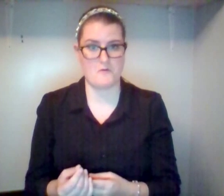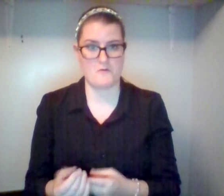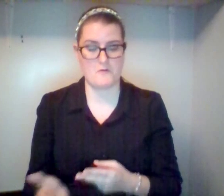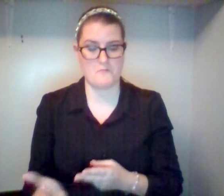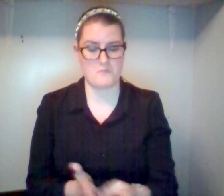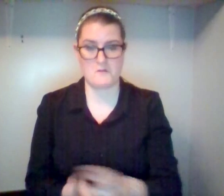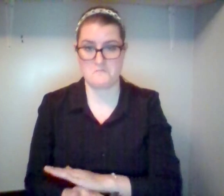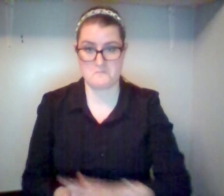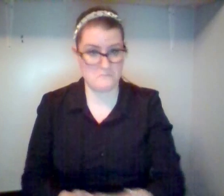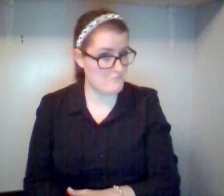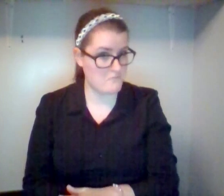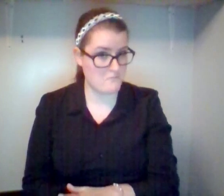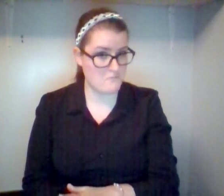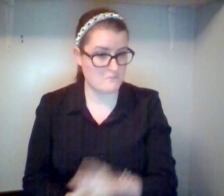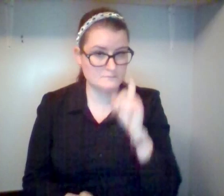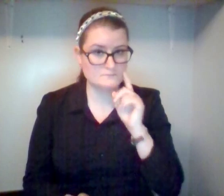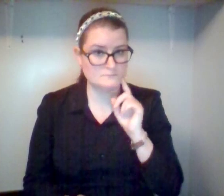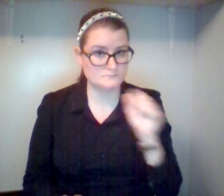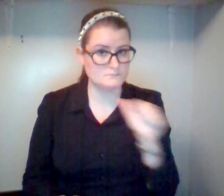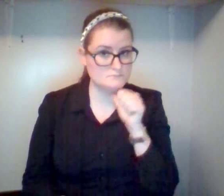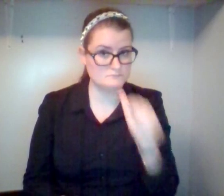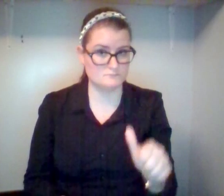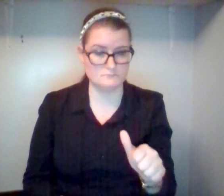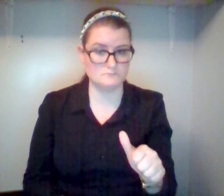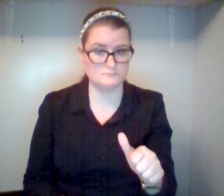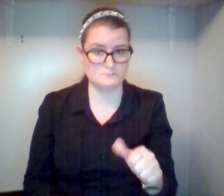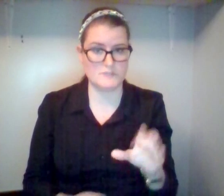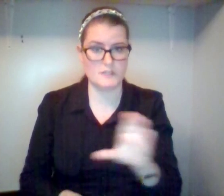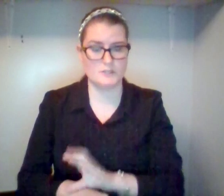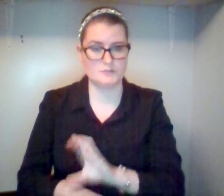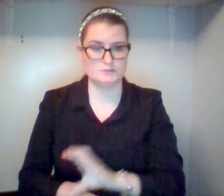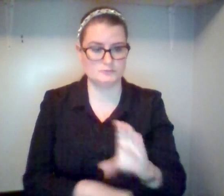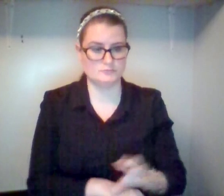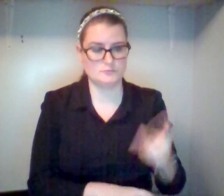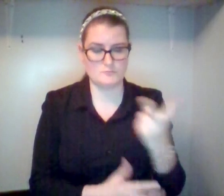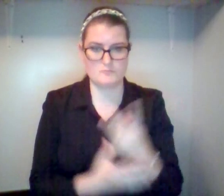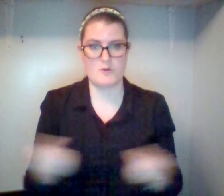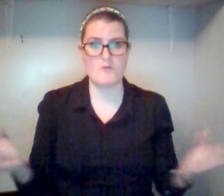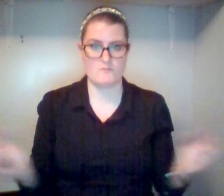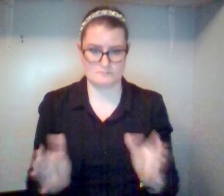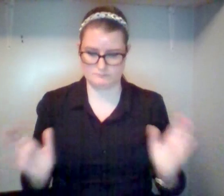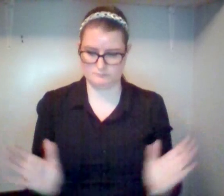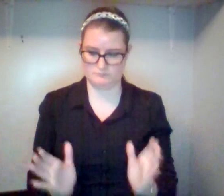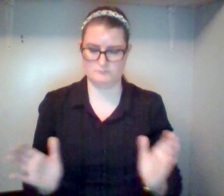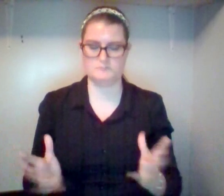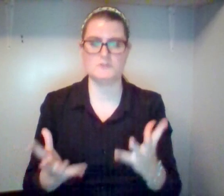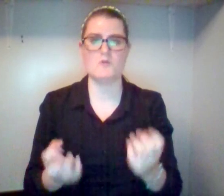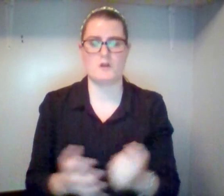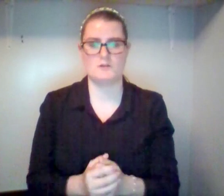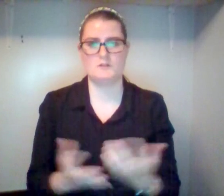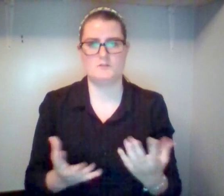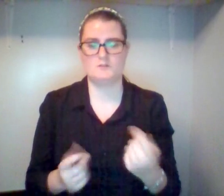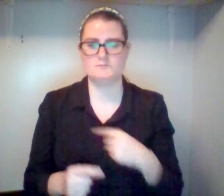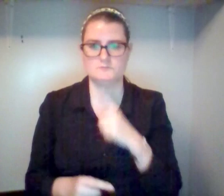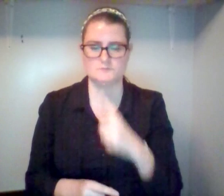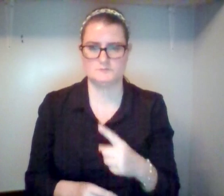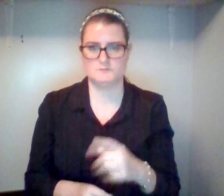to this couple? Well, in general, I would say I'm in favor of trusting